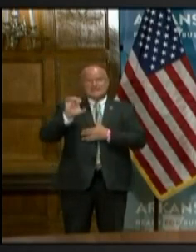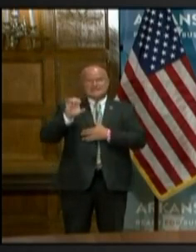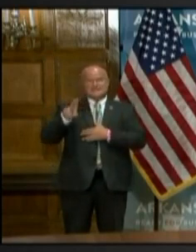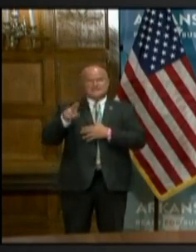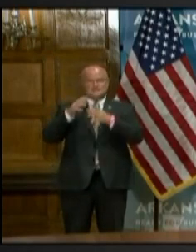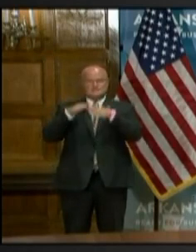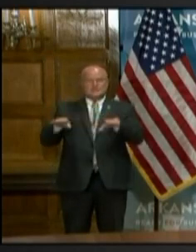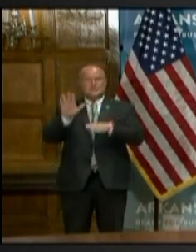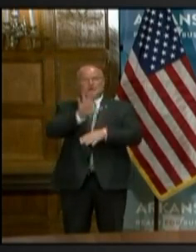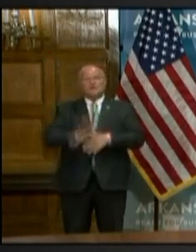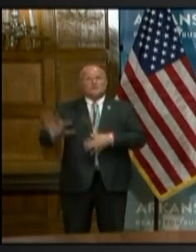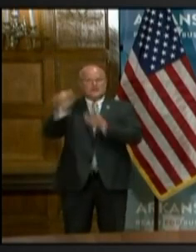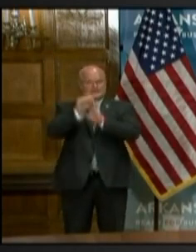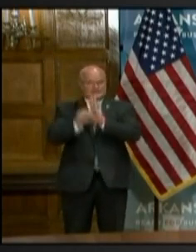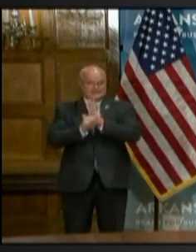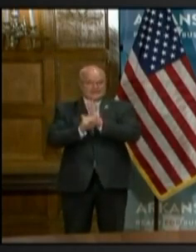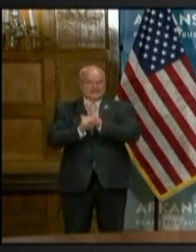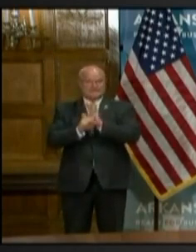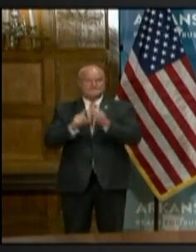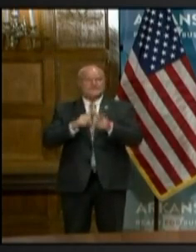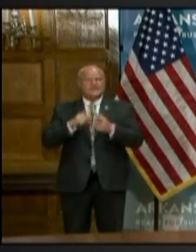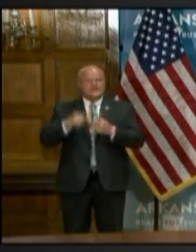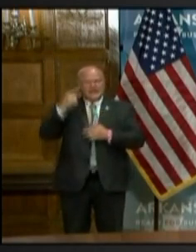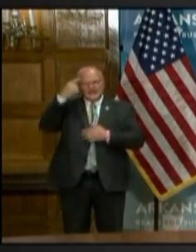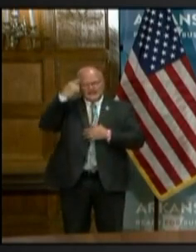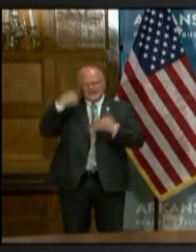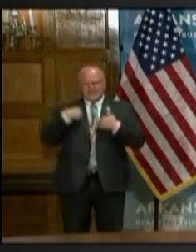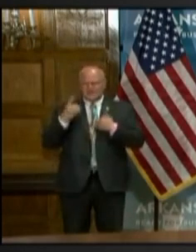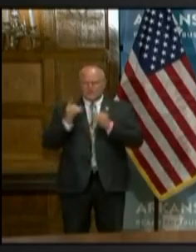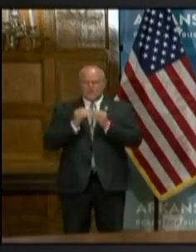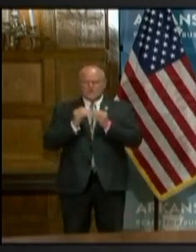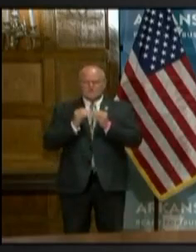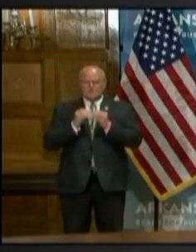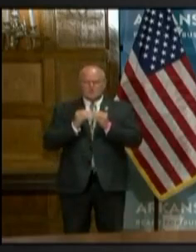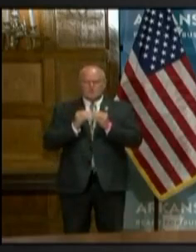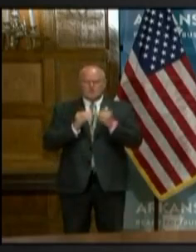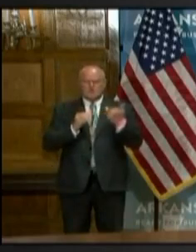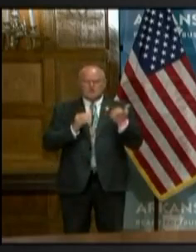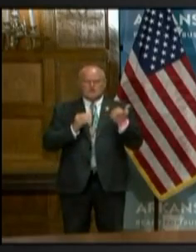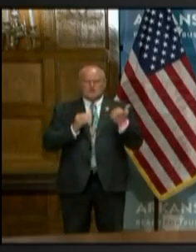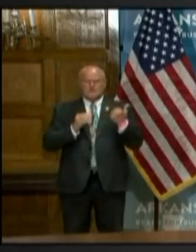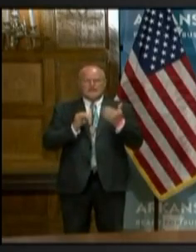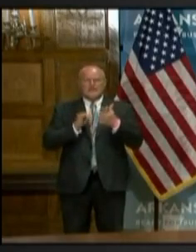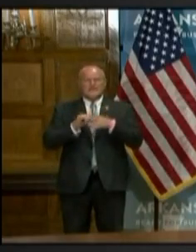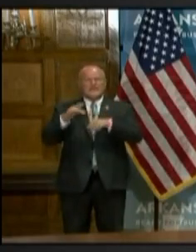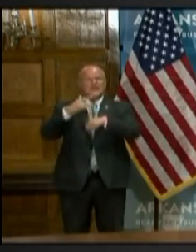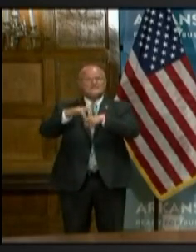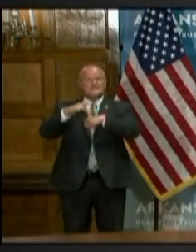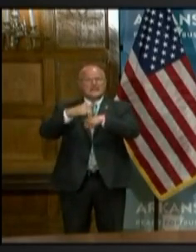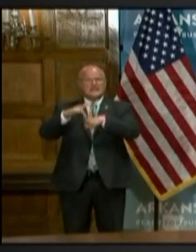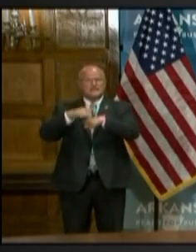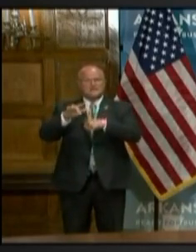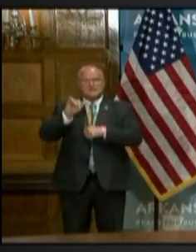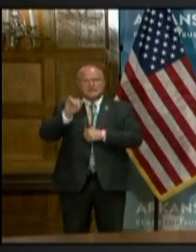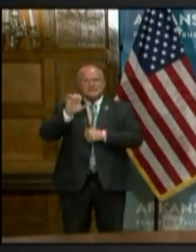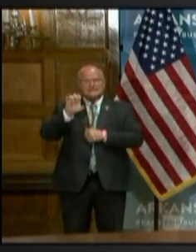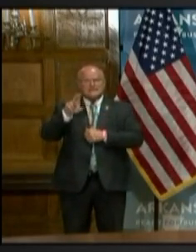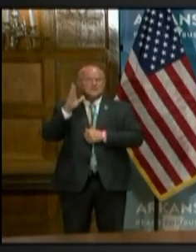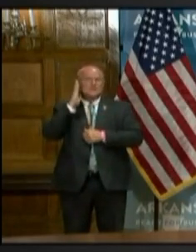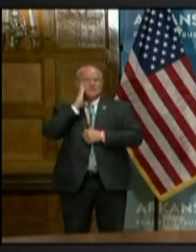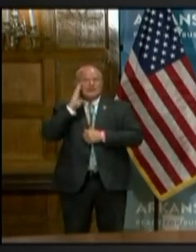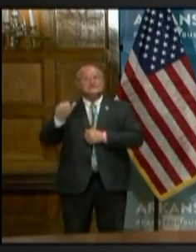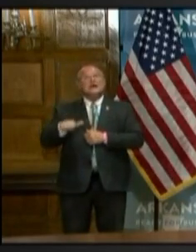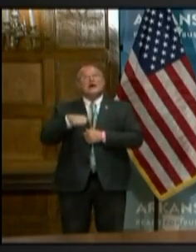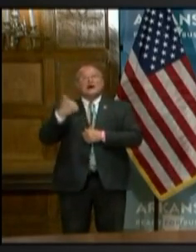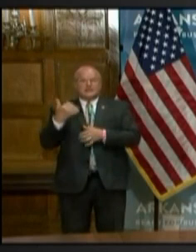ICU breakdown across the state. And then I think we have one more on this, which is the available ICU beds, which